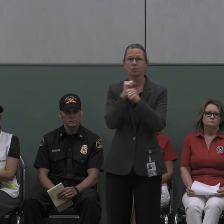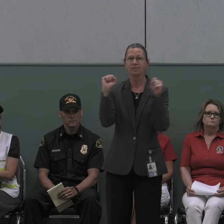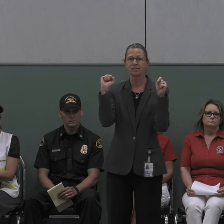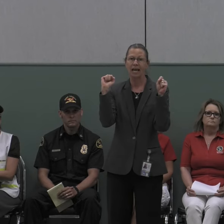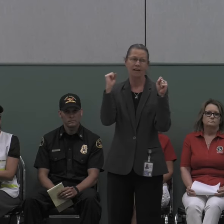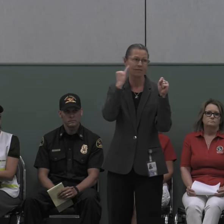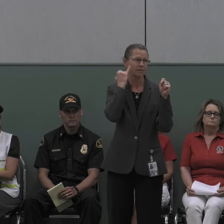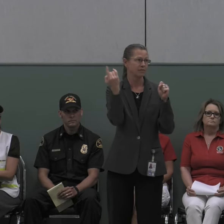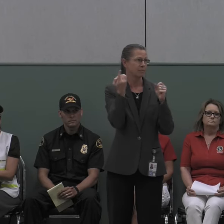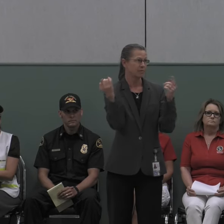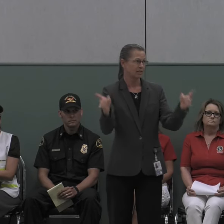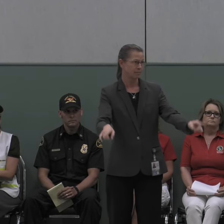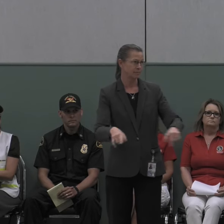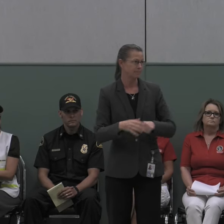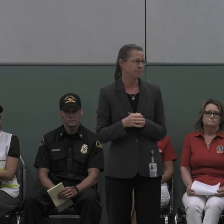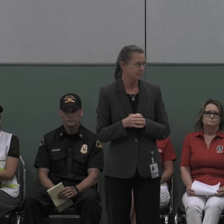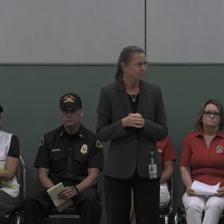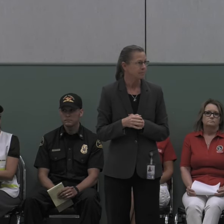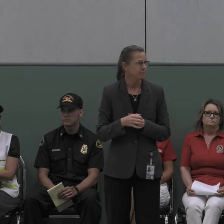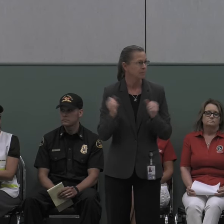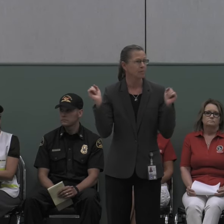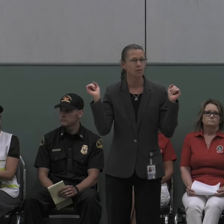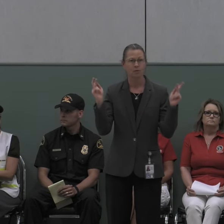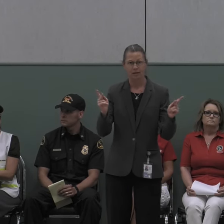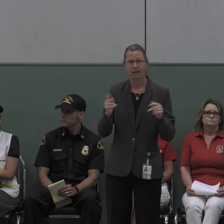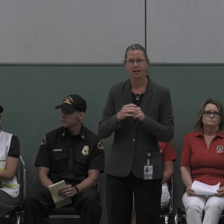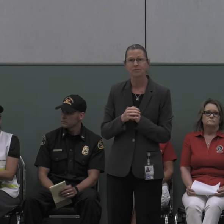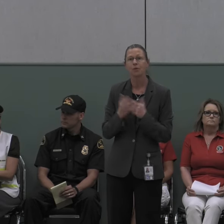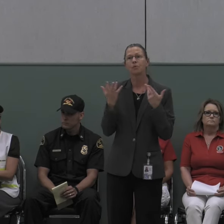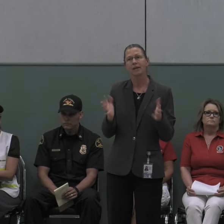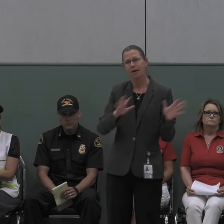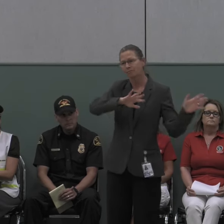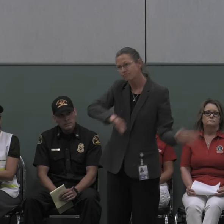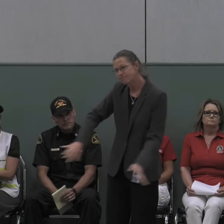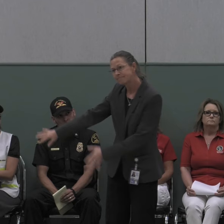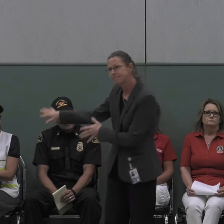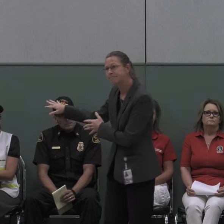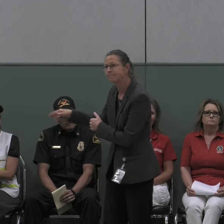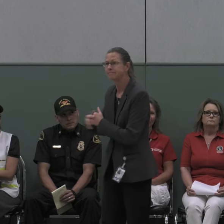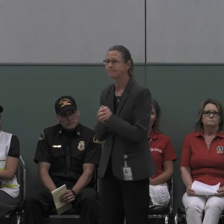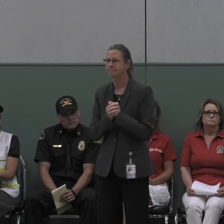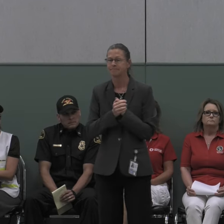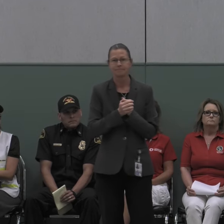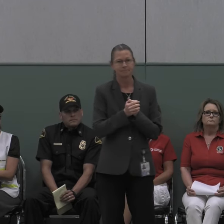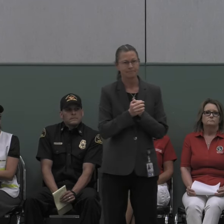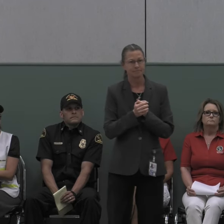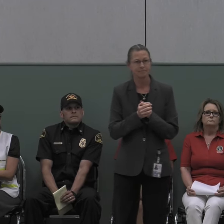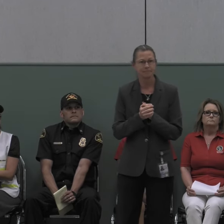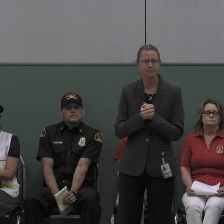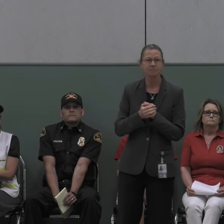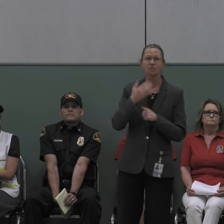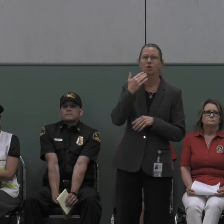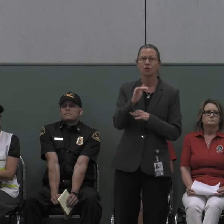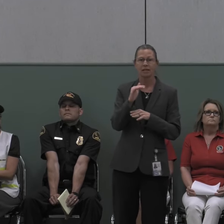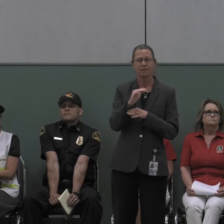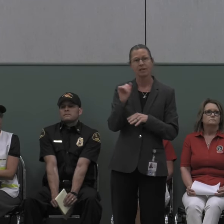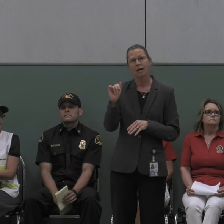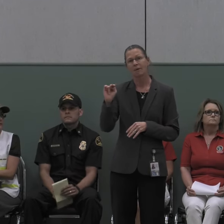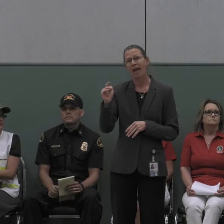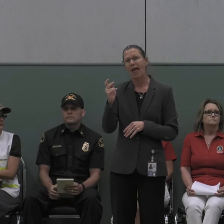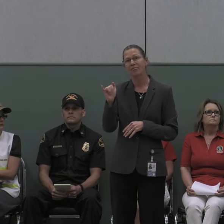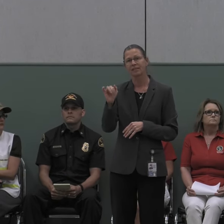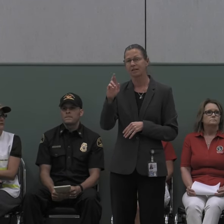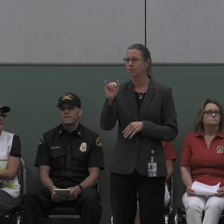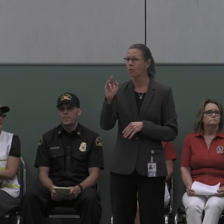happens. Okay, so now that's out of the way. So good evening. My name is Anthony Romero. I